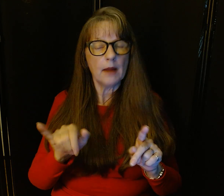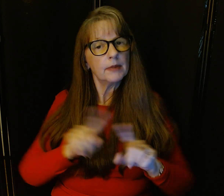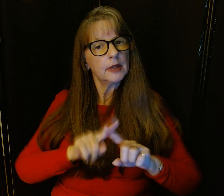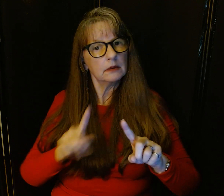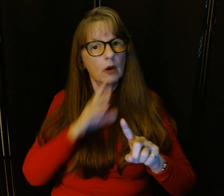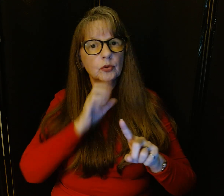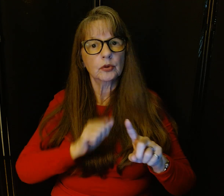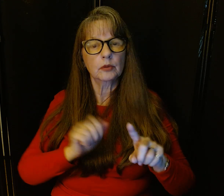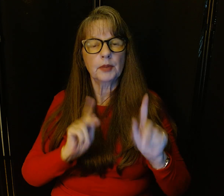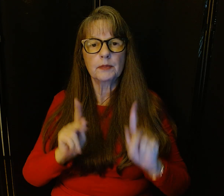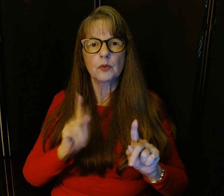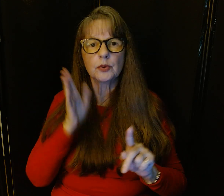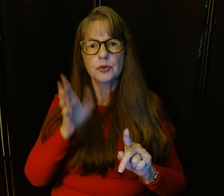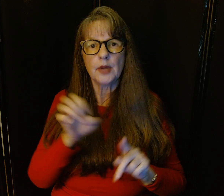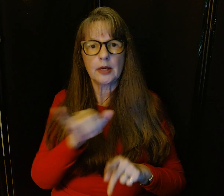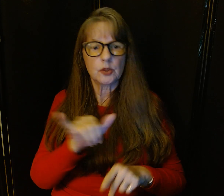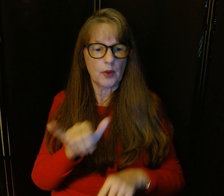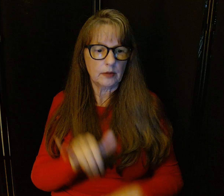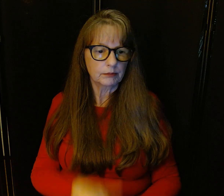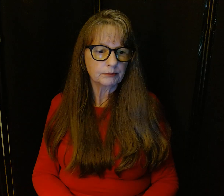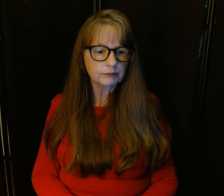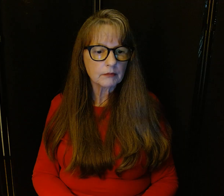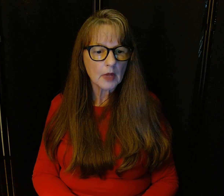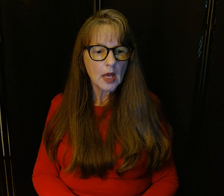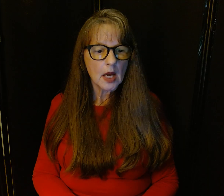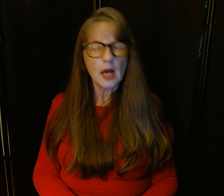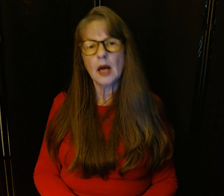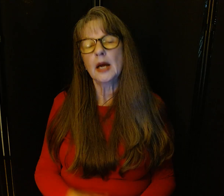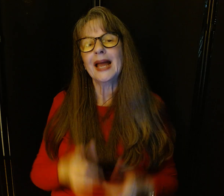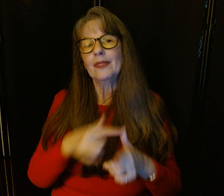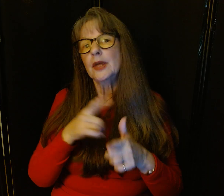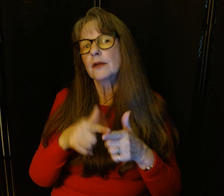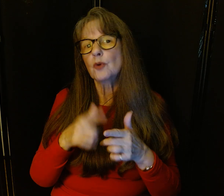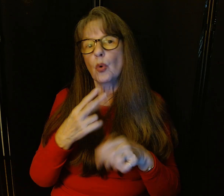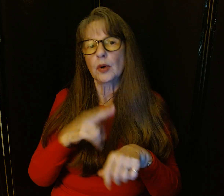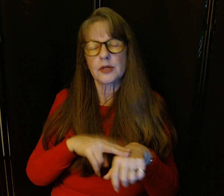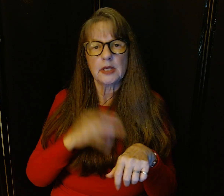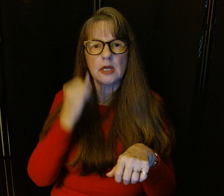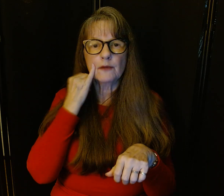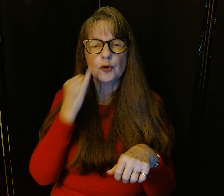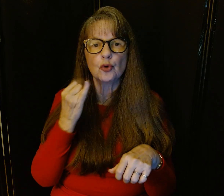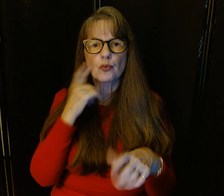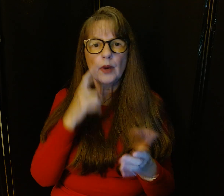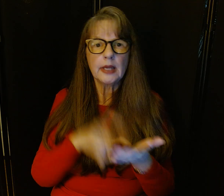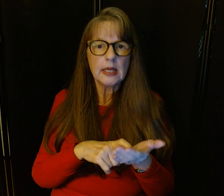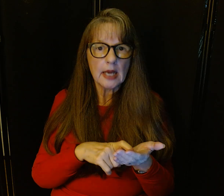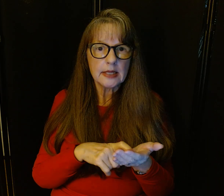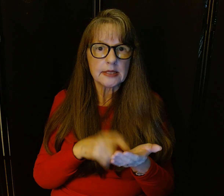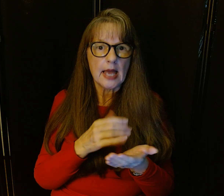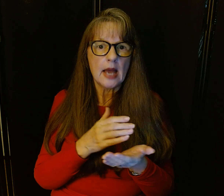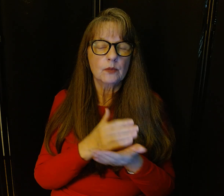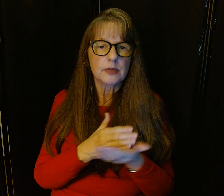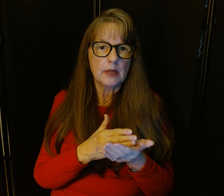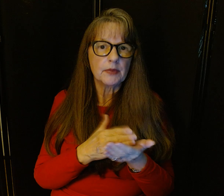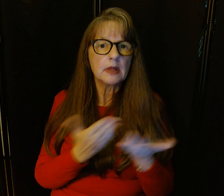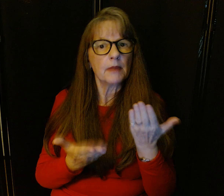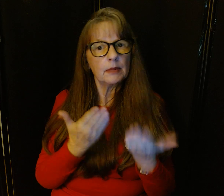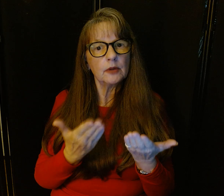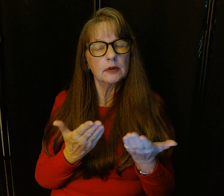but older people will do that as well. And then, of course, if you recognize that something, that maybe they